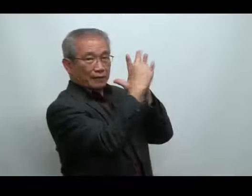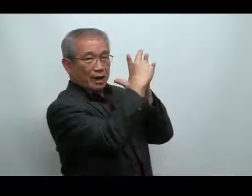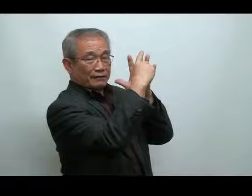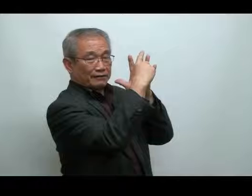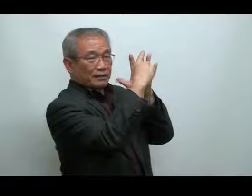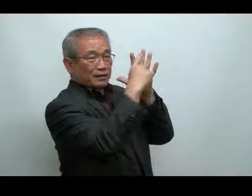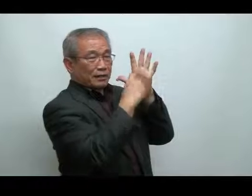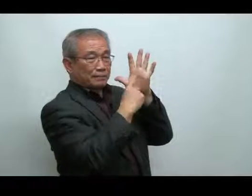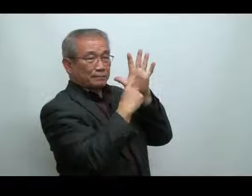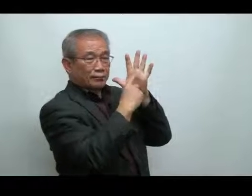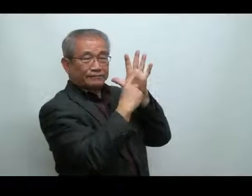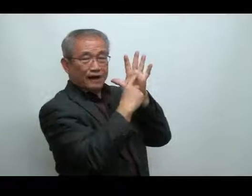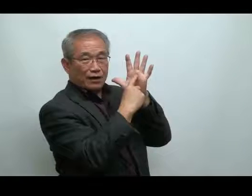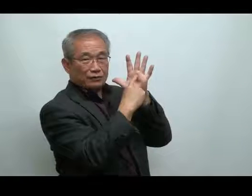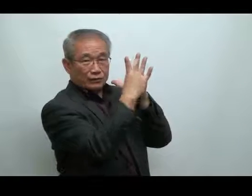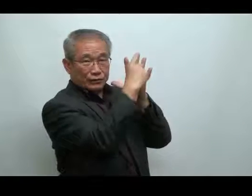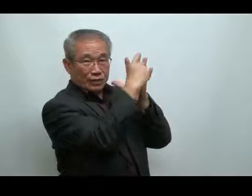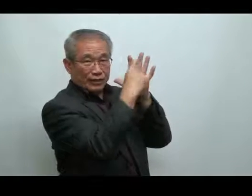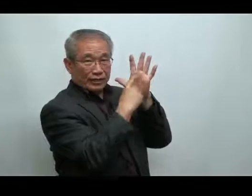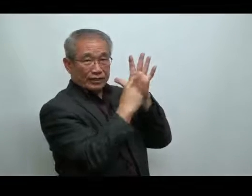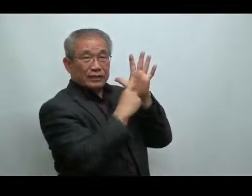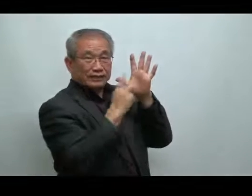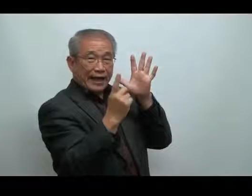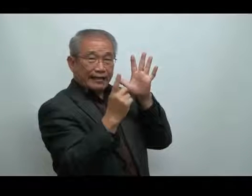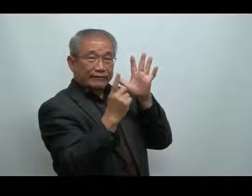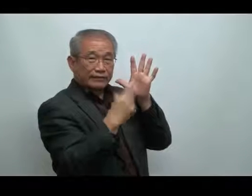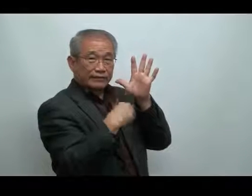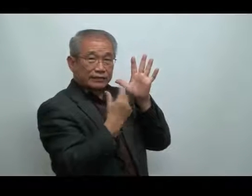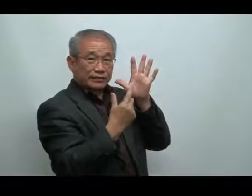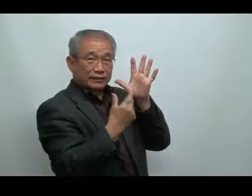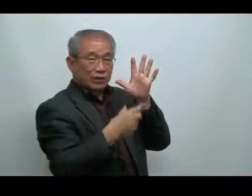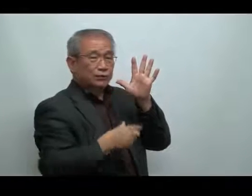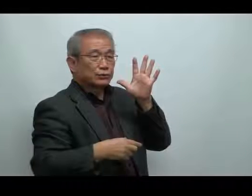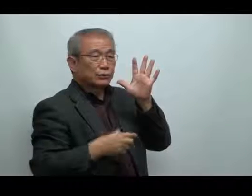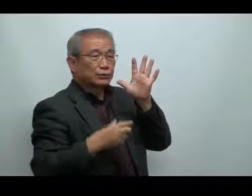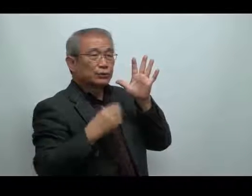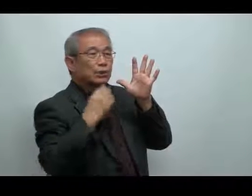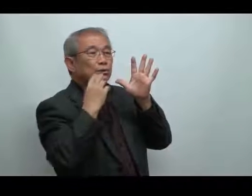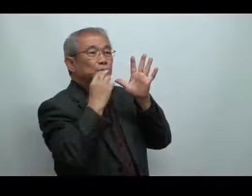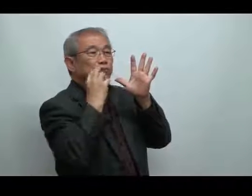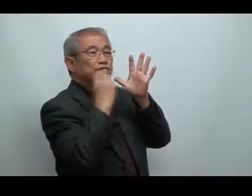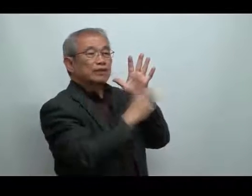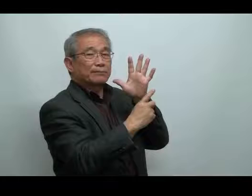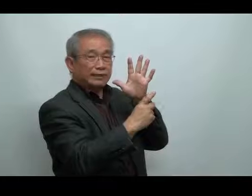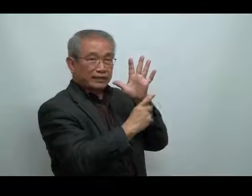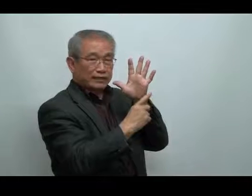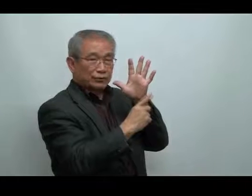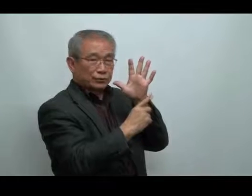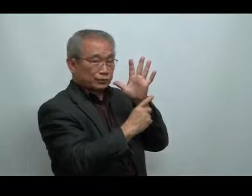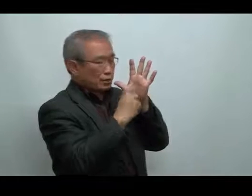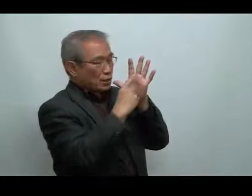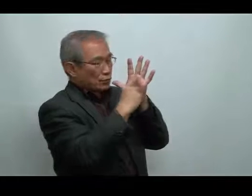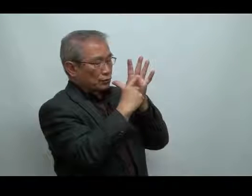half, and then put the vowels of the song in it. Then, when you sing the song, you use the same technique you use